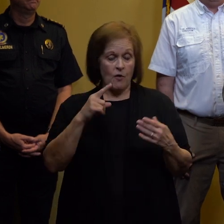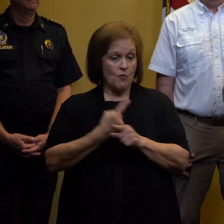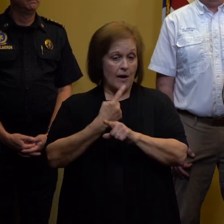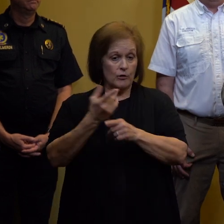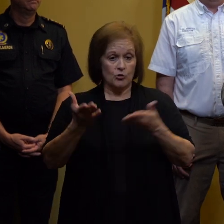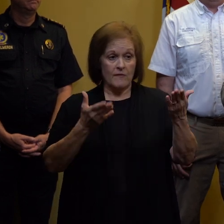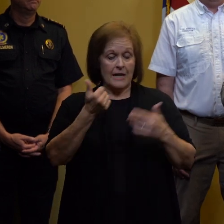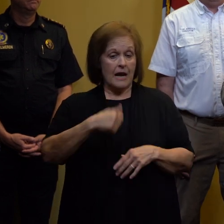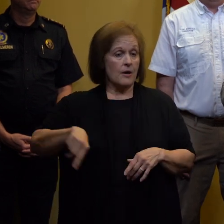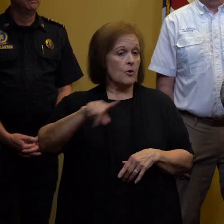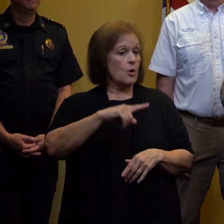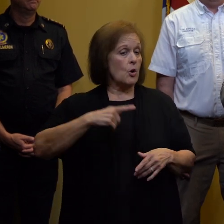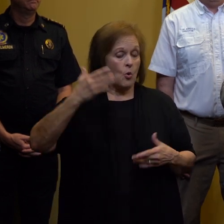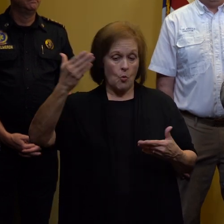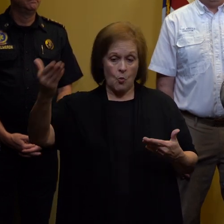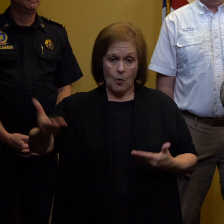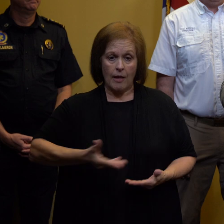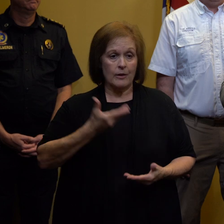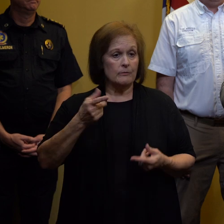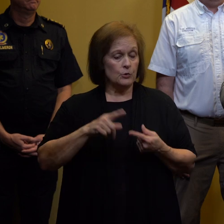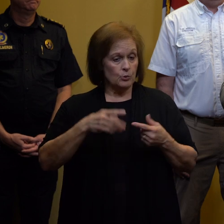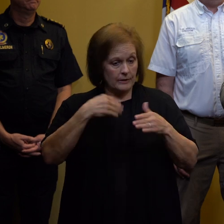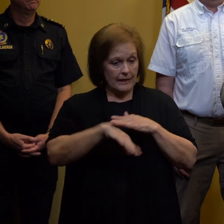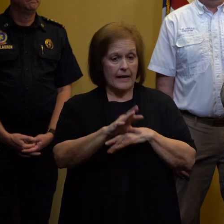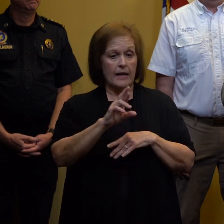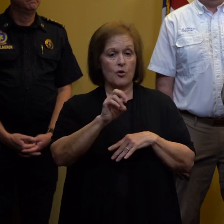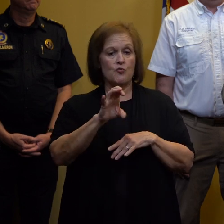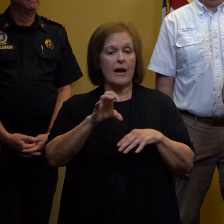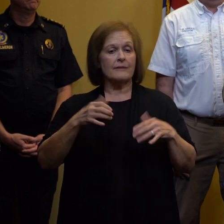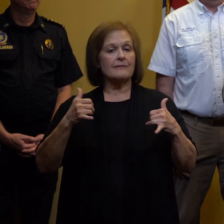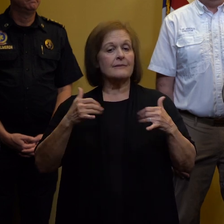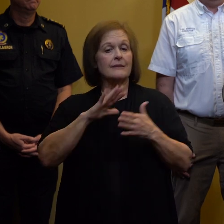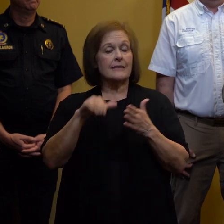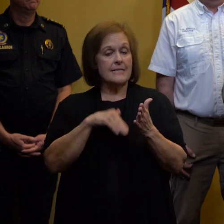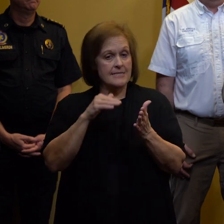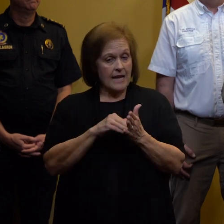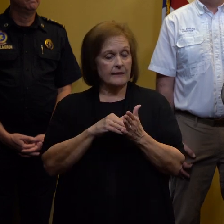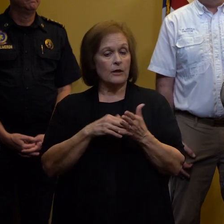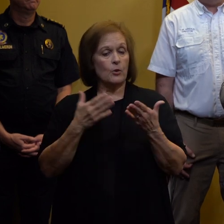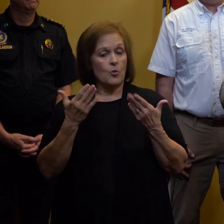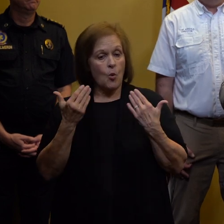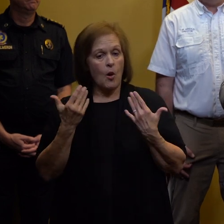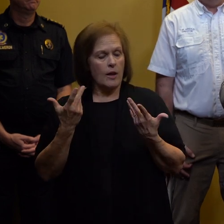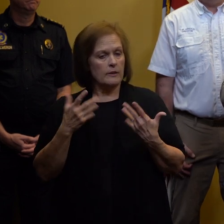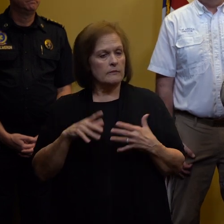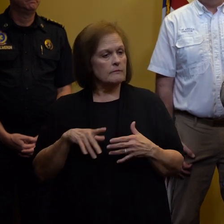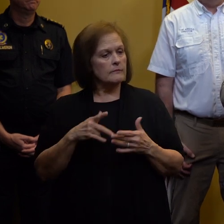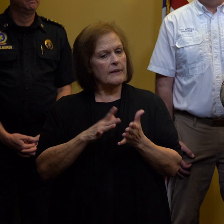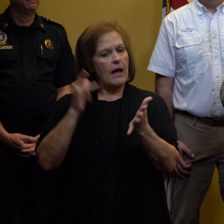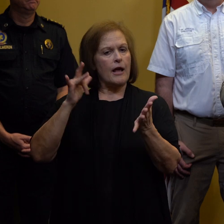services. Anyone is welcome to walk in any rec center, not only just to cool off, but take advantage of the programs that